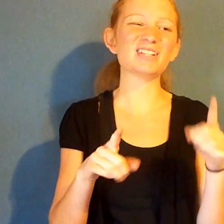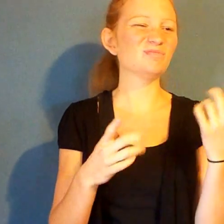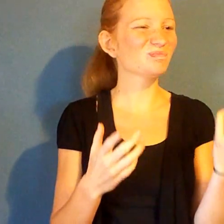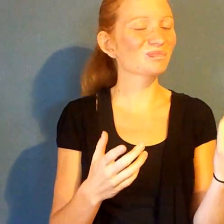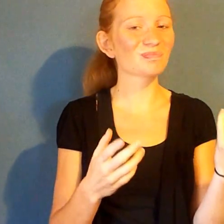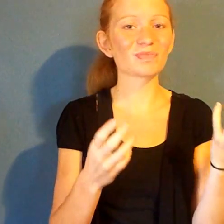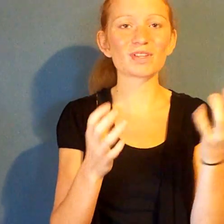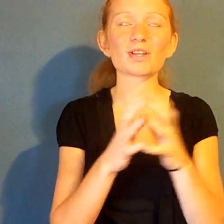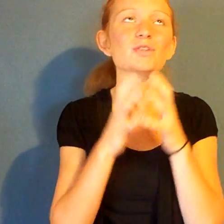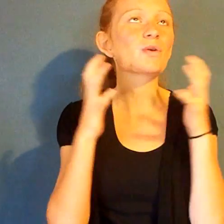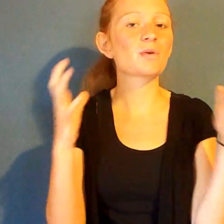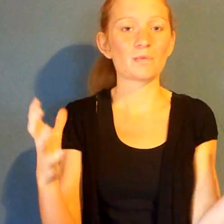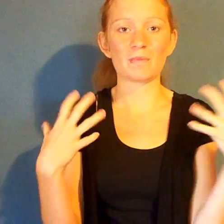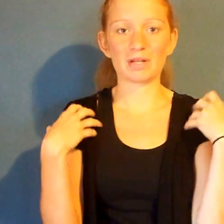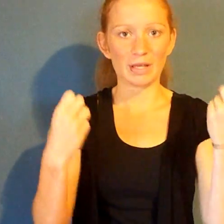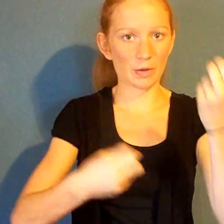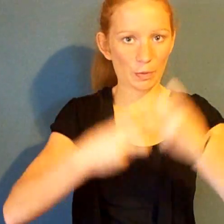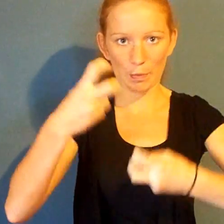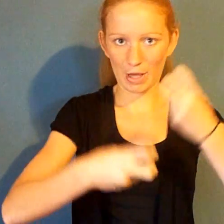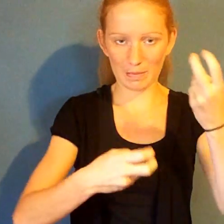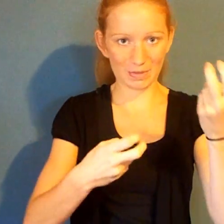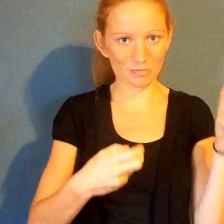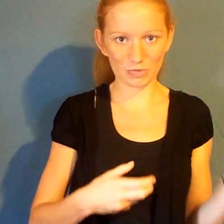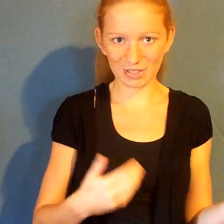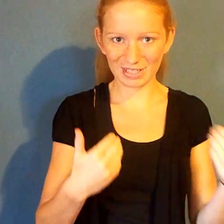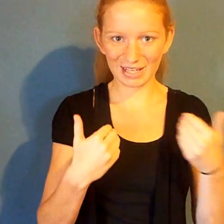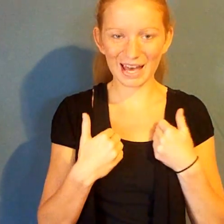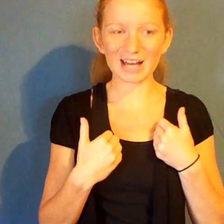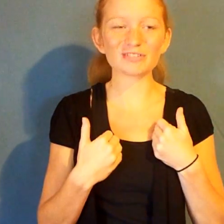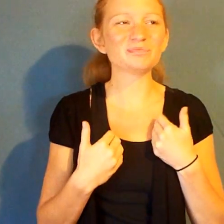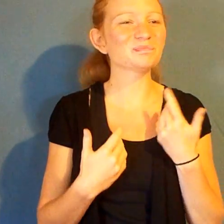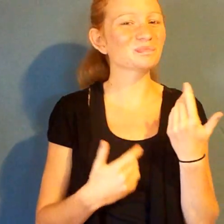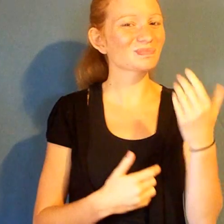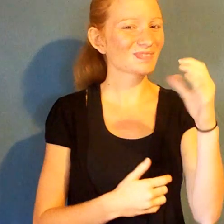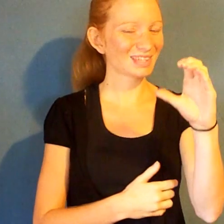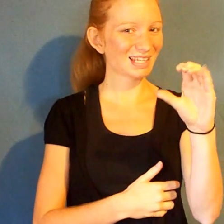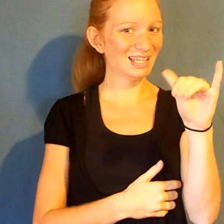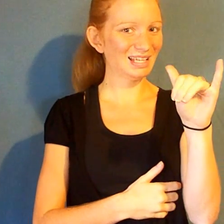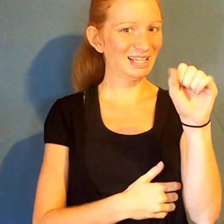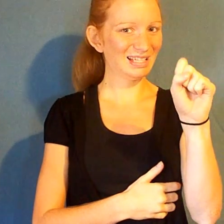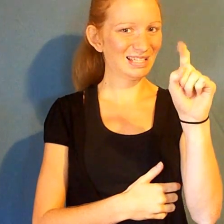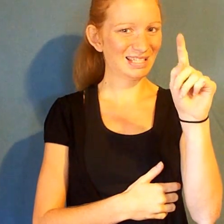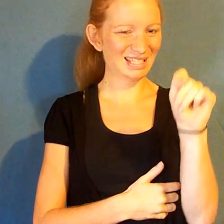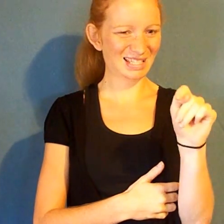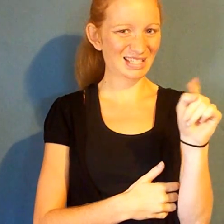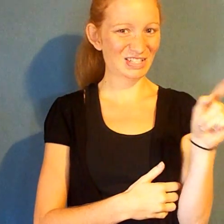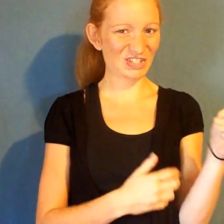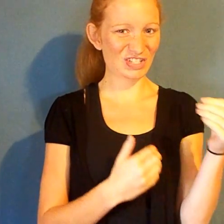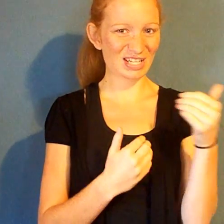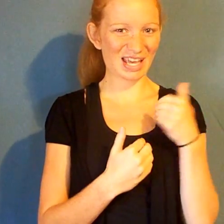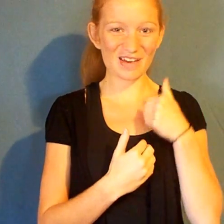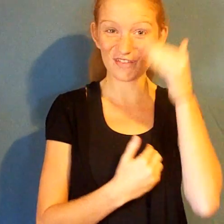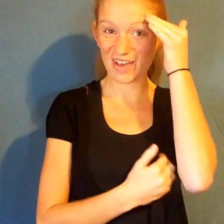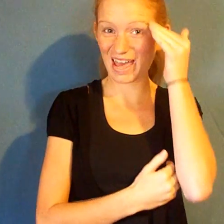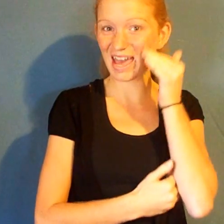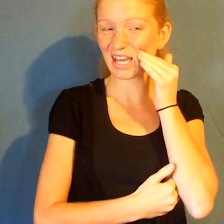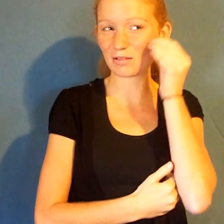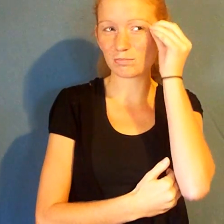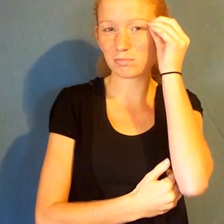problems. She had these cysts growing on her head, a cluster of cysts. And I took her